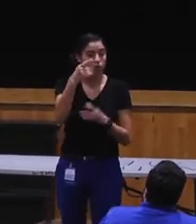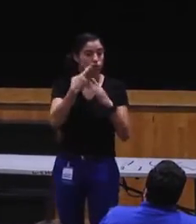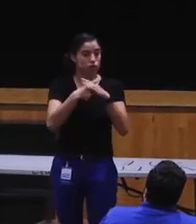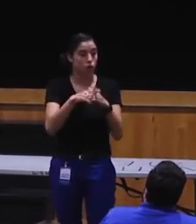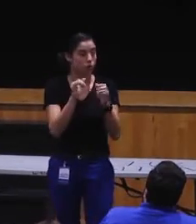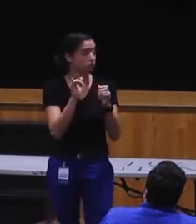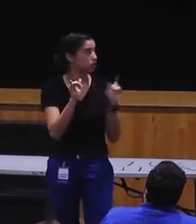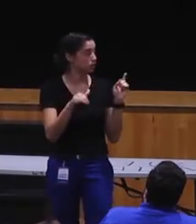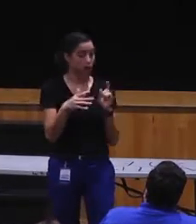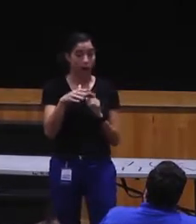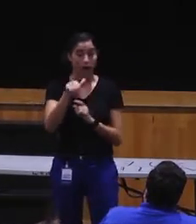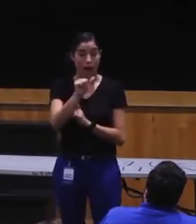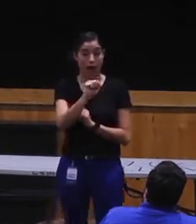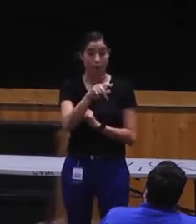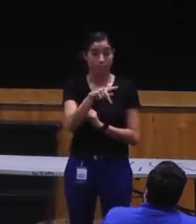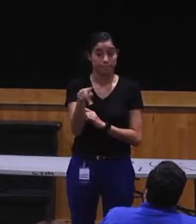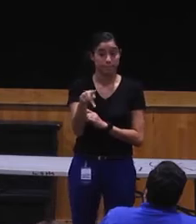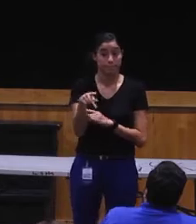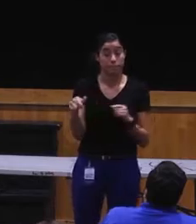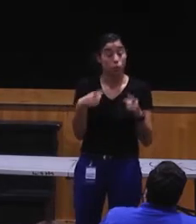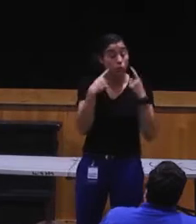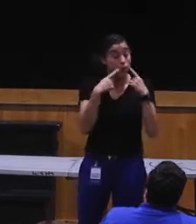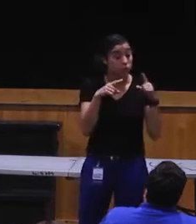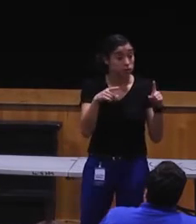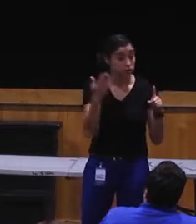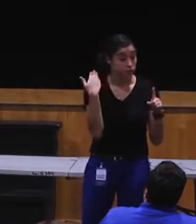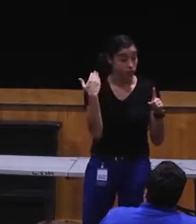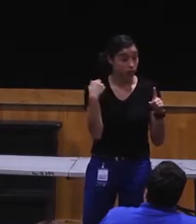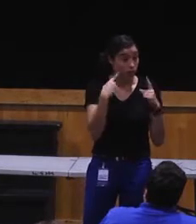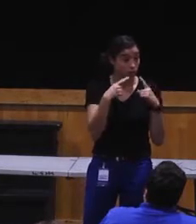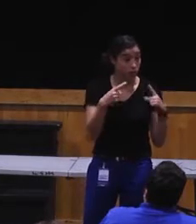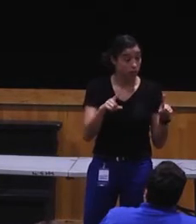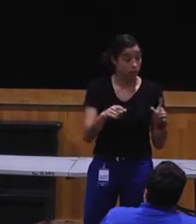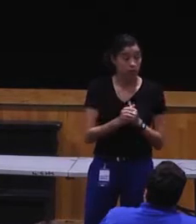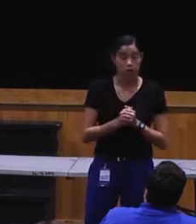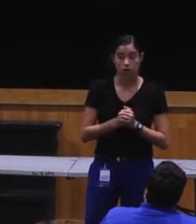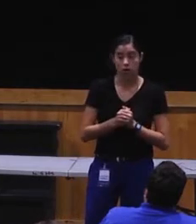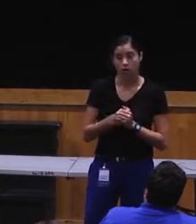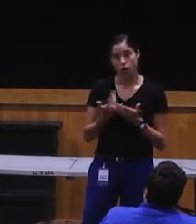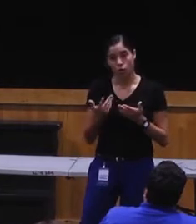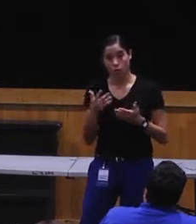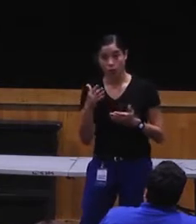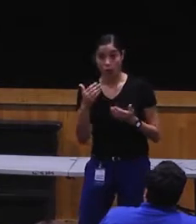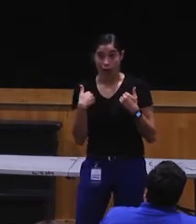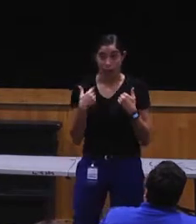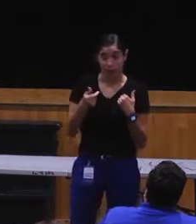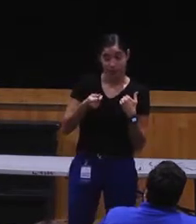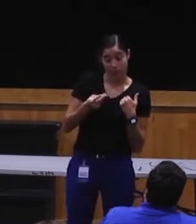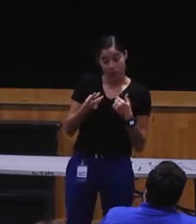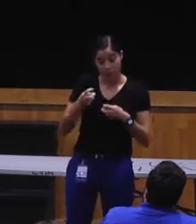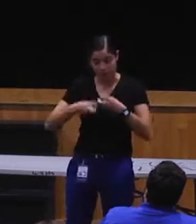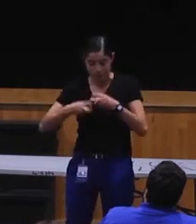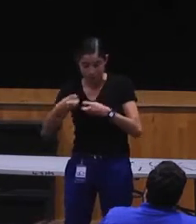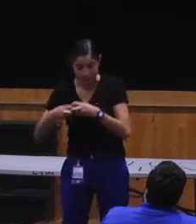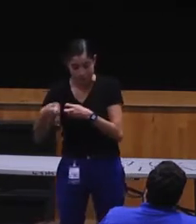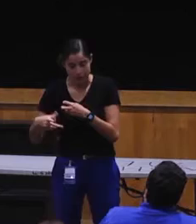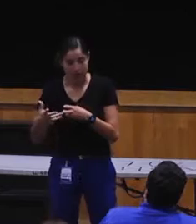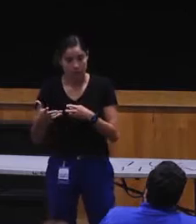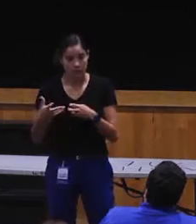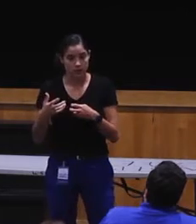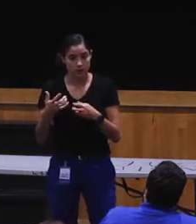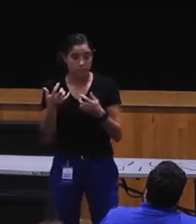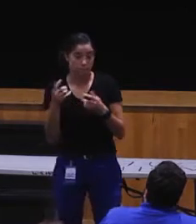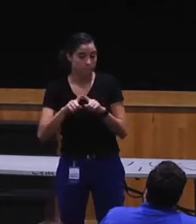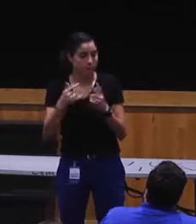app. It was successful after we got going. We did have some bumps in the road. We've kind of ironed those out